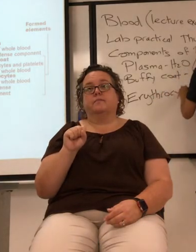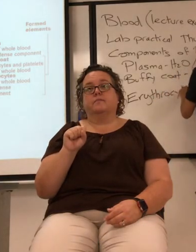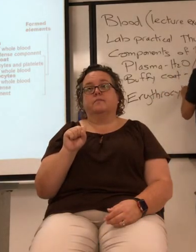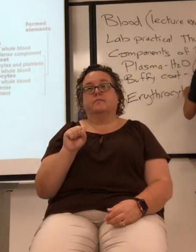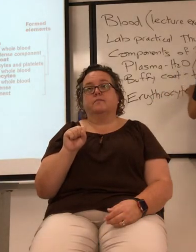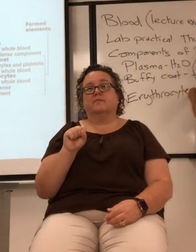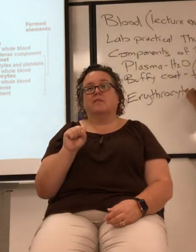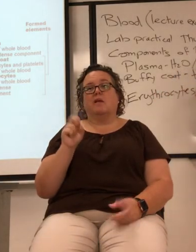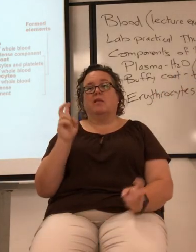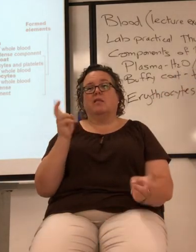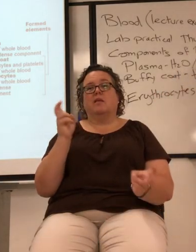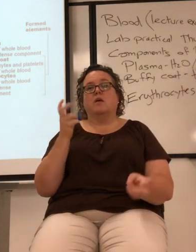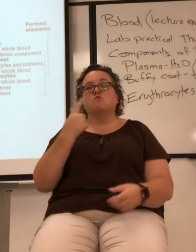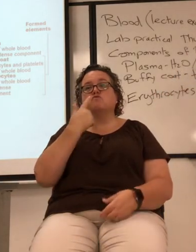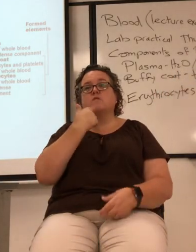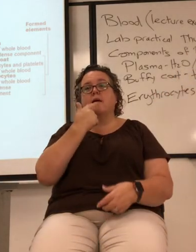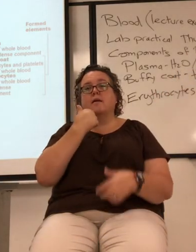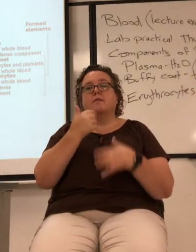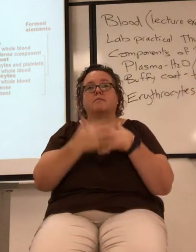or the red blood cells